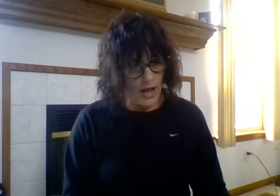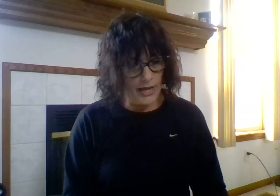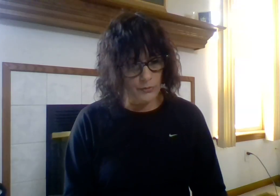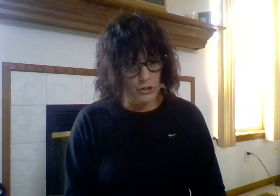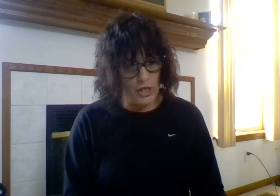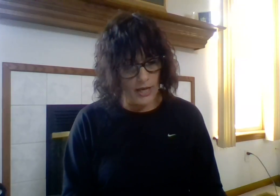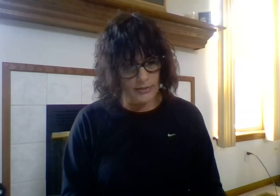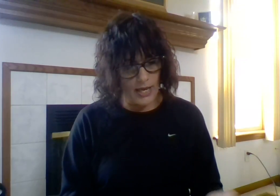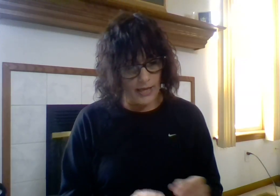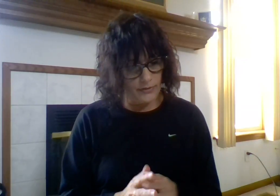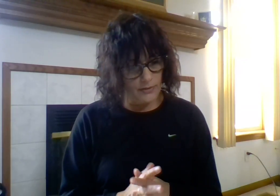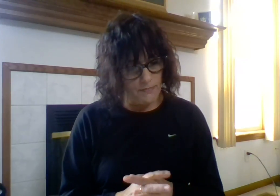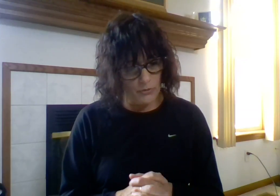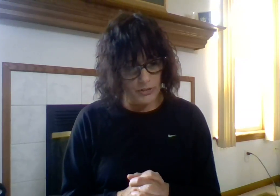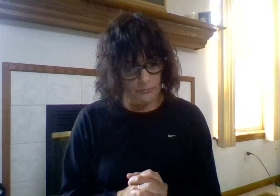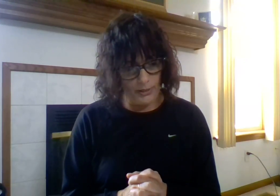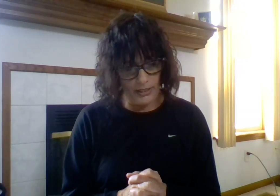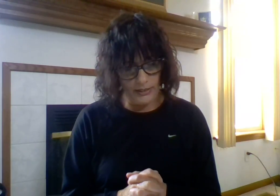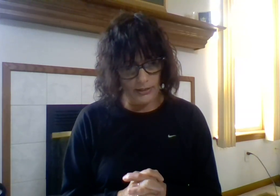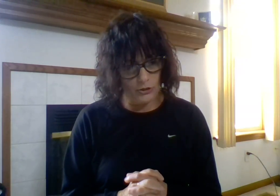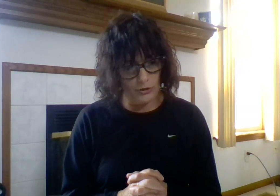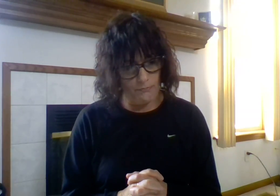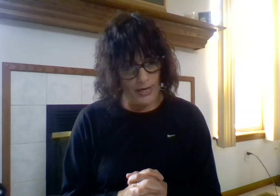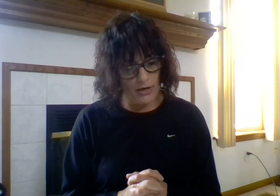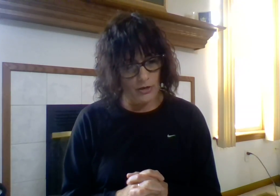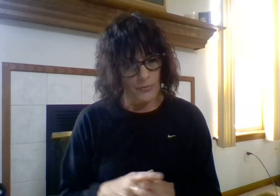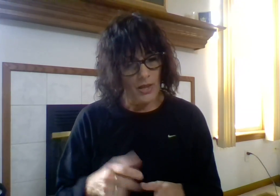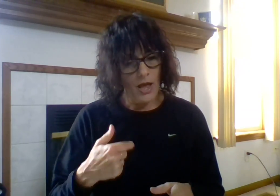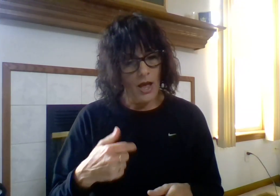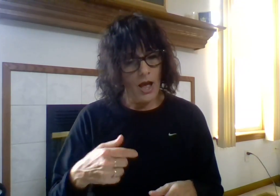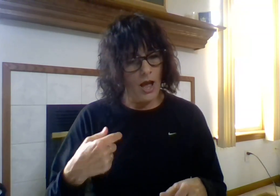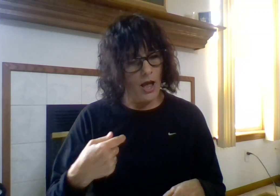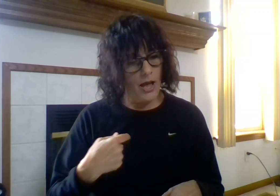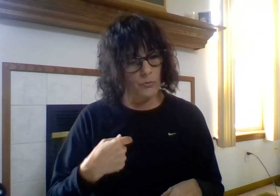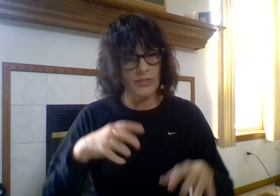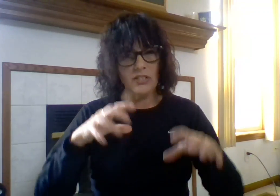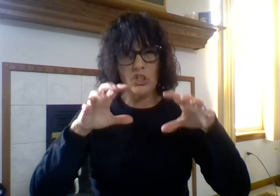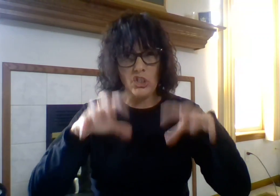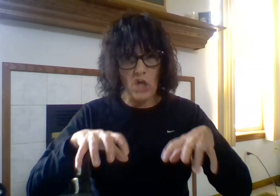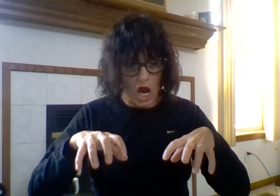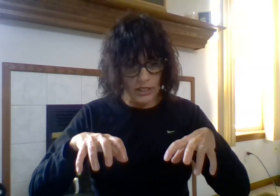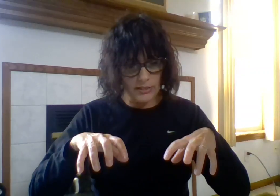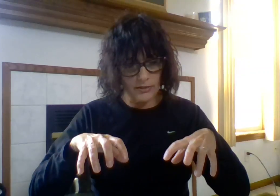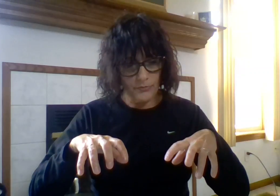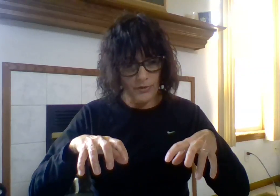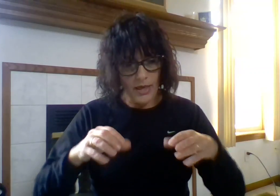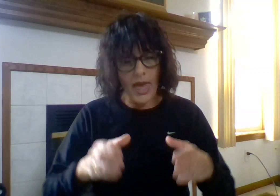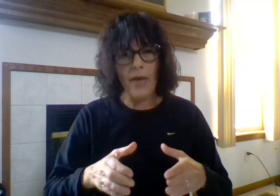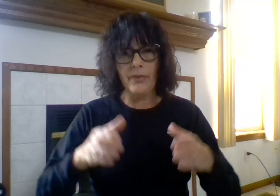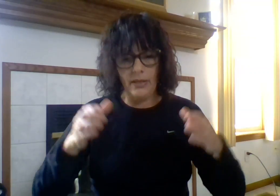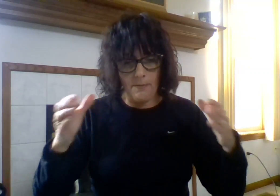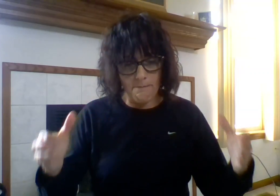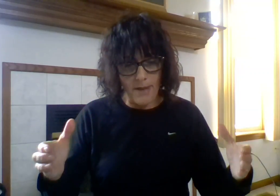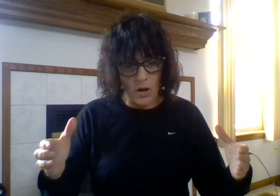I was shocked at the amount of pain he could bear. I was shocked at the